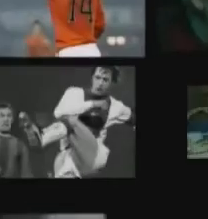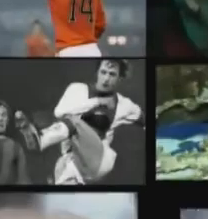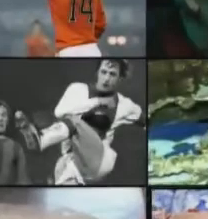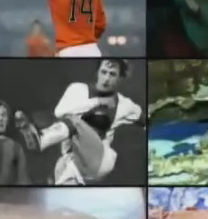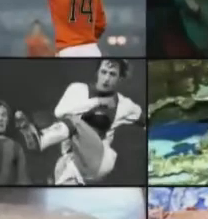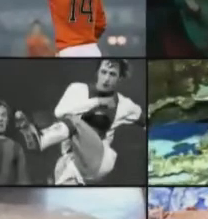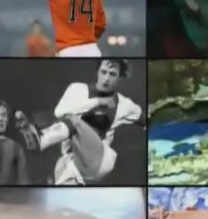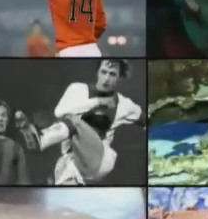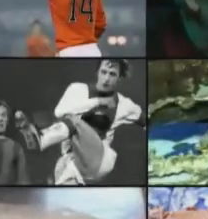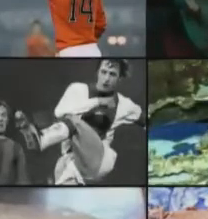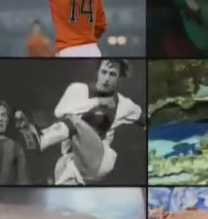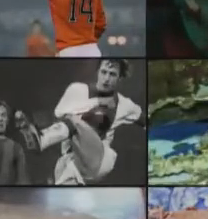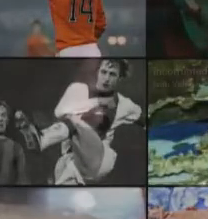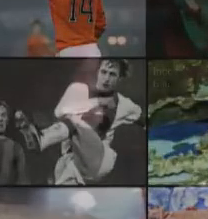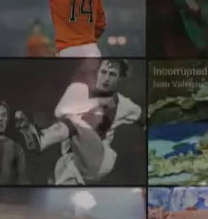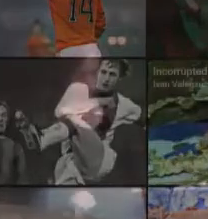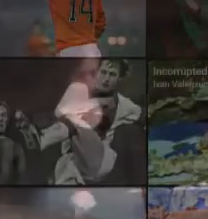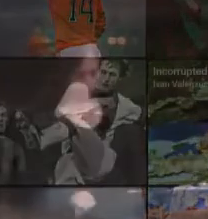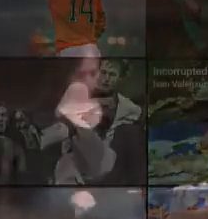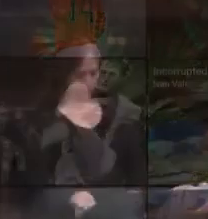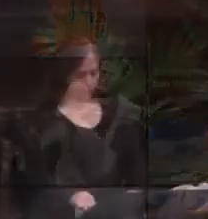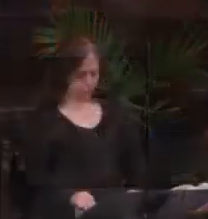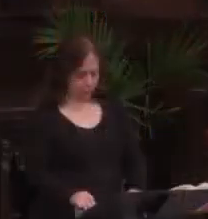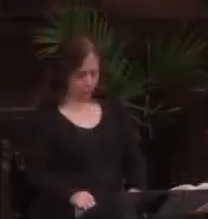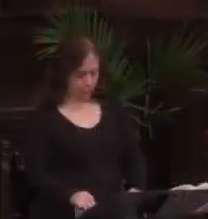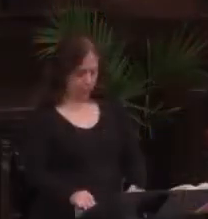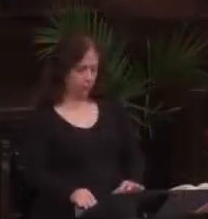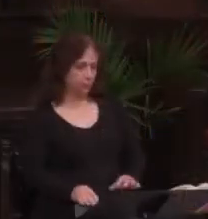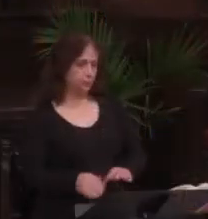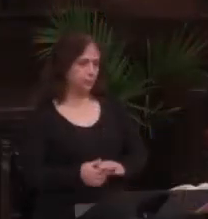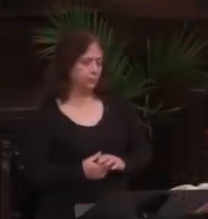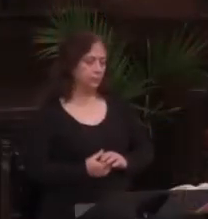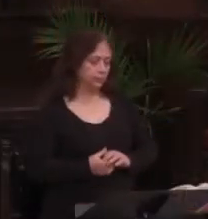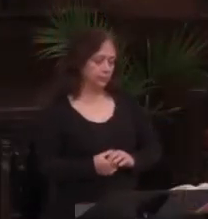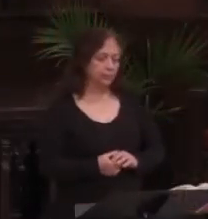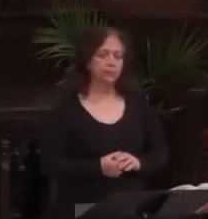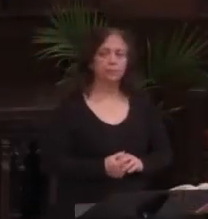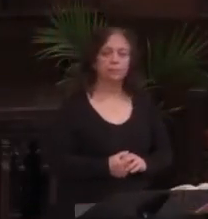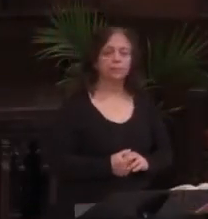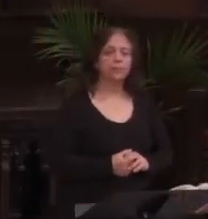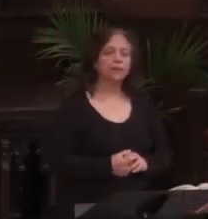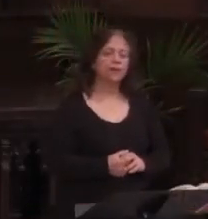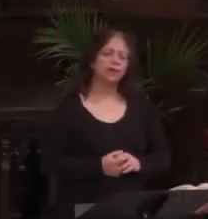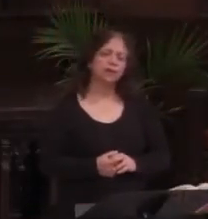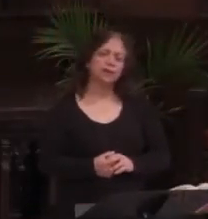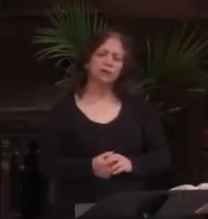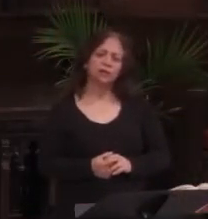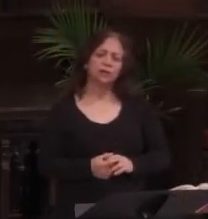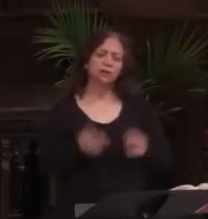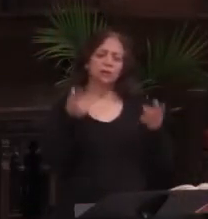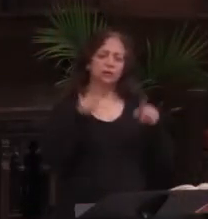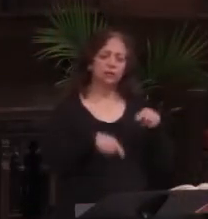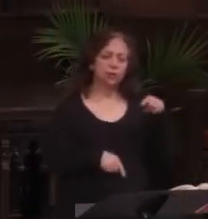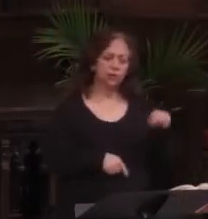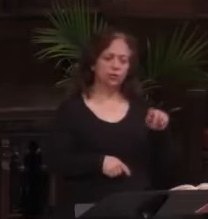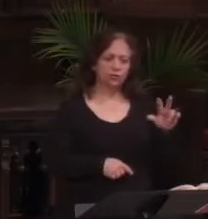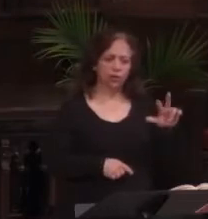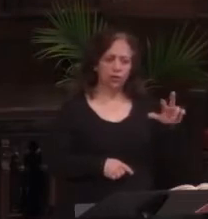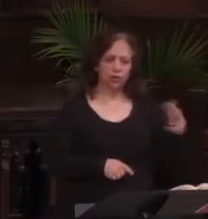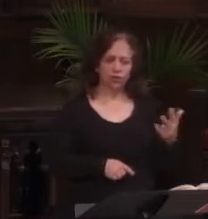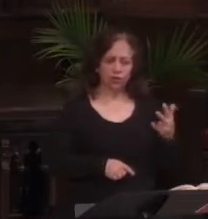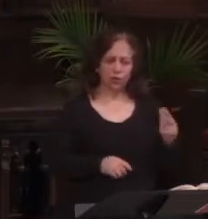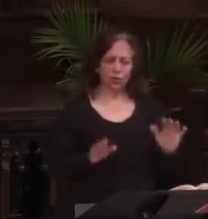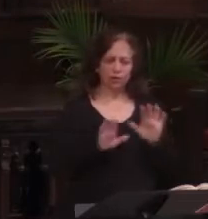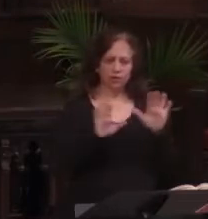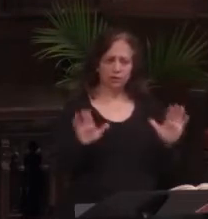So So this third Sunday of Easter